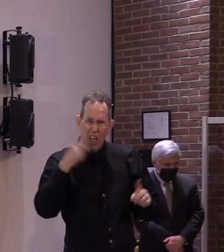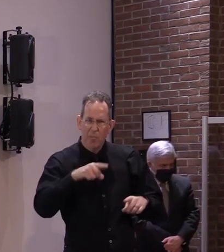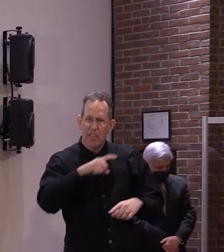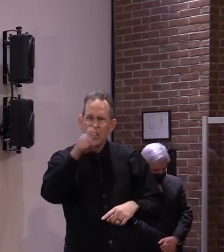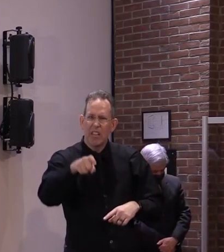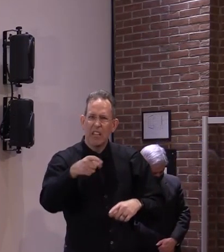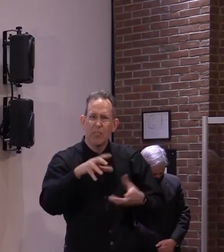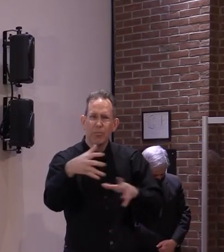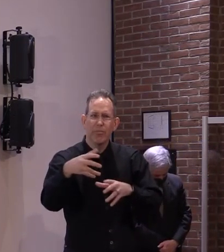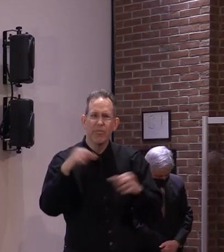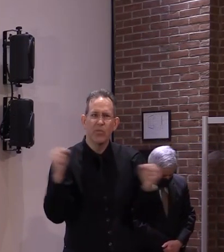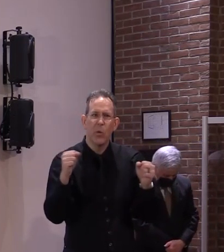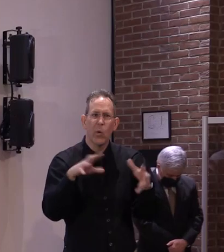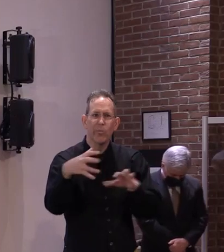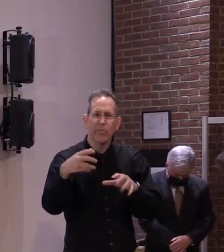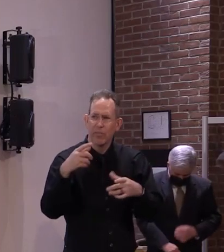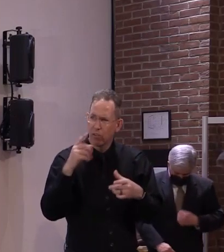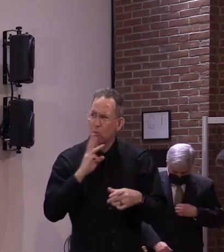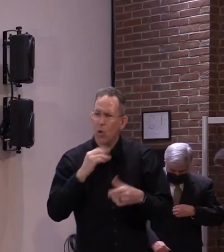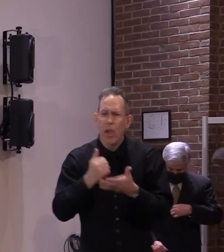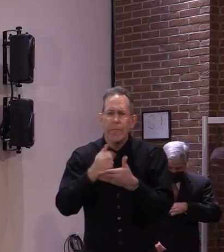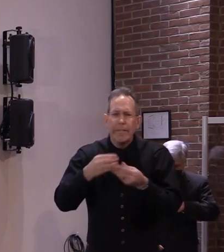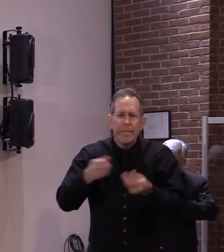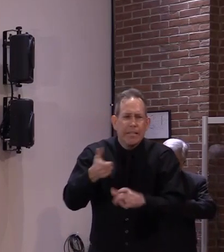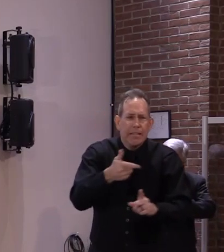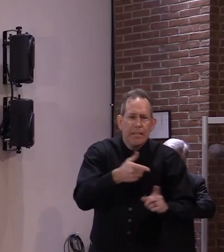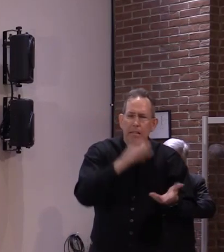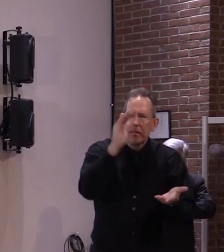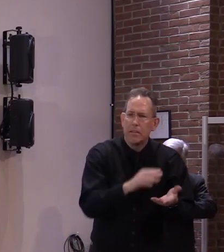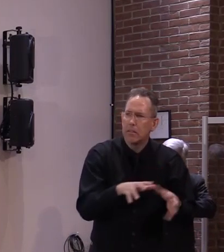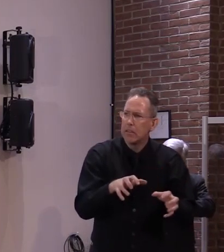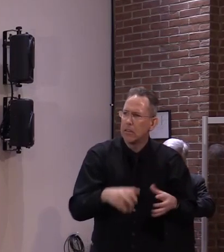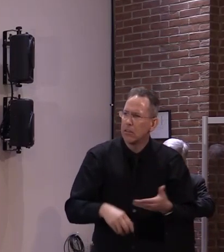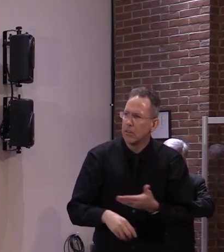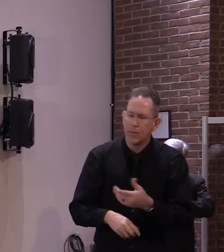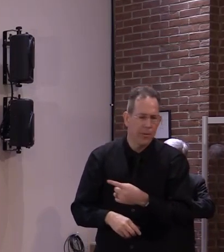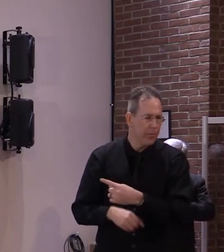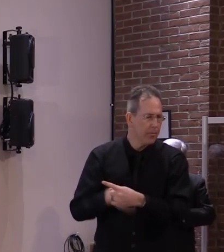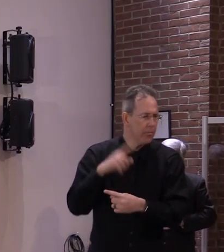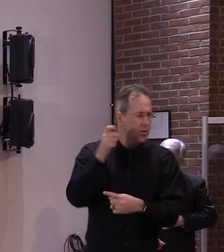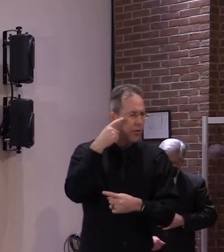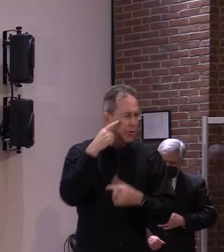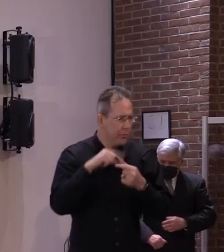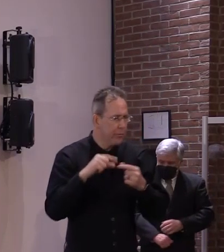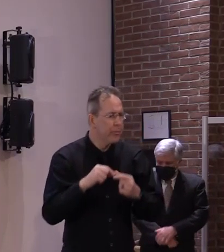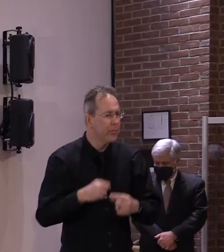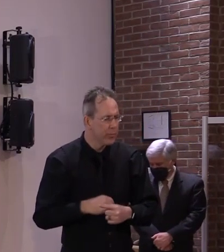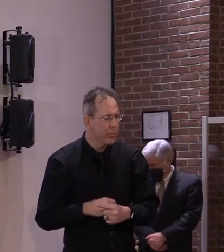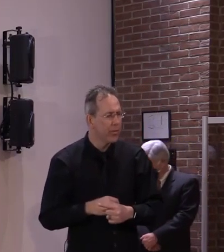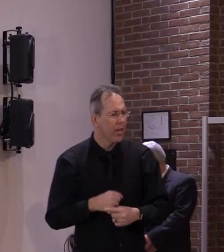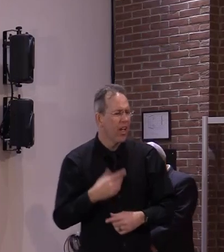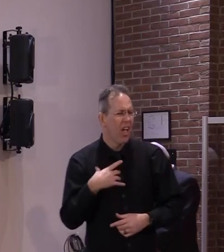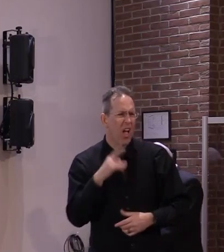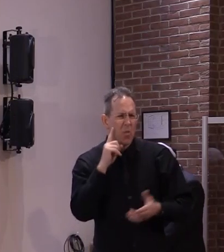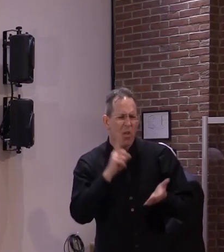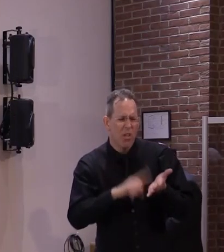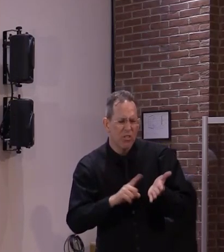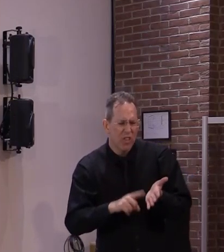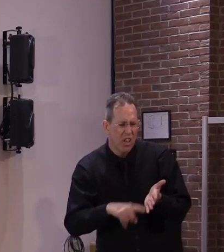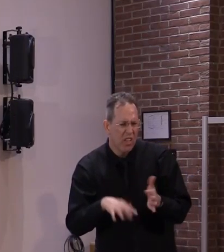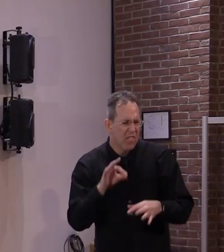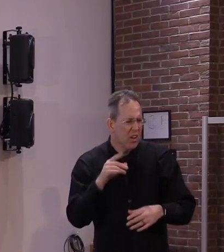with electrification in terms of what, as we reduce our need for and